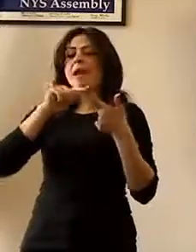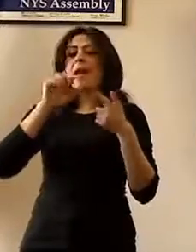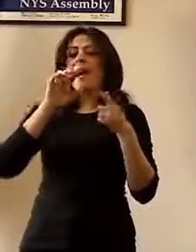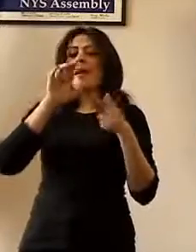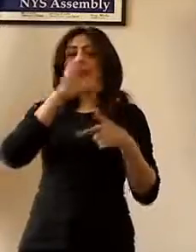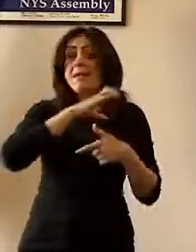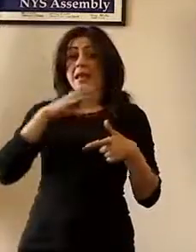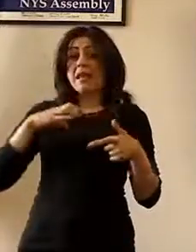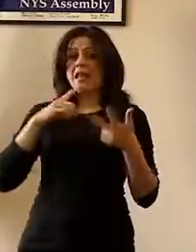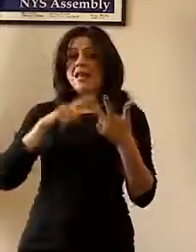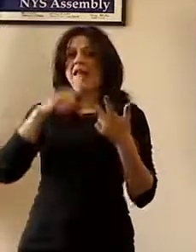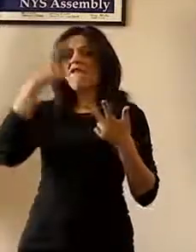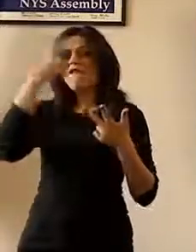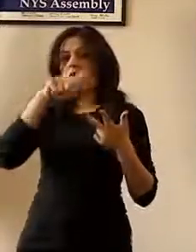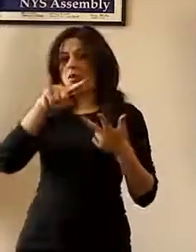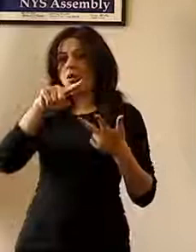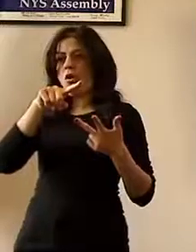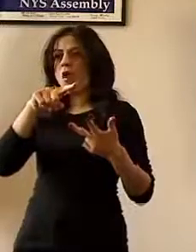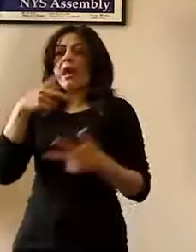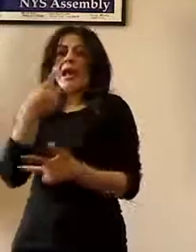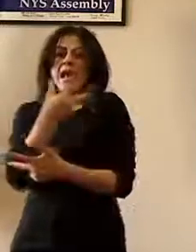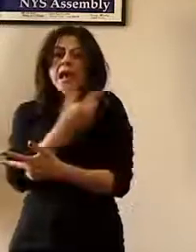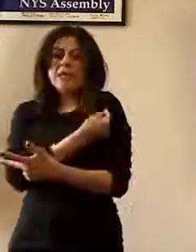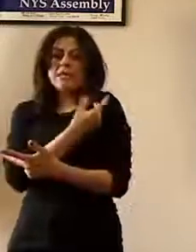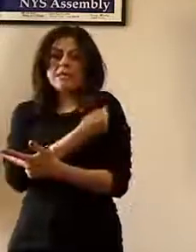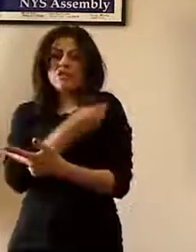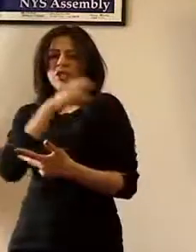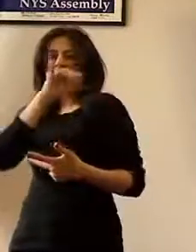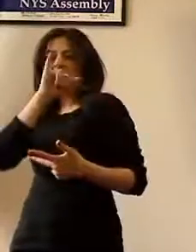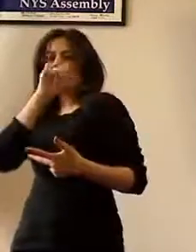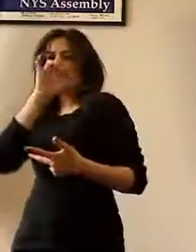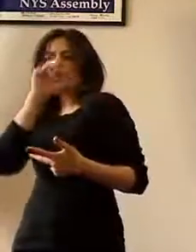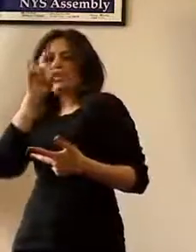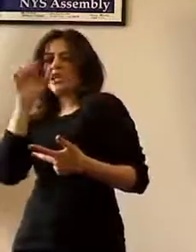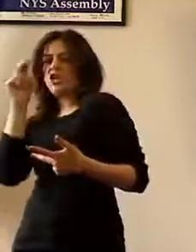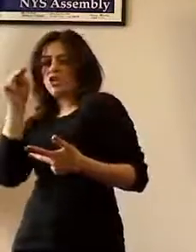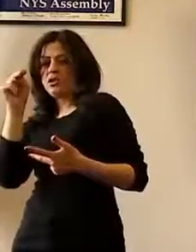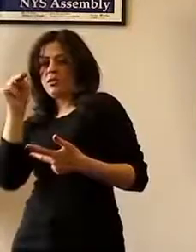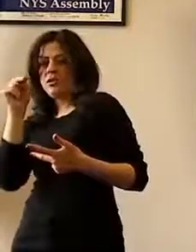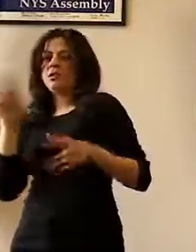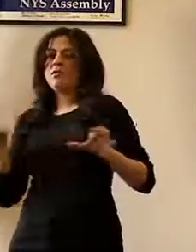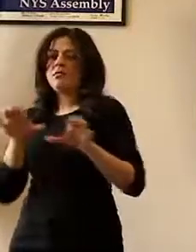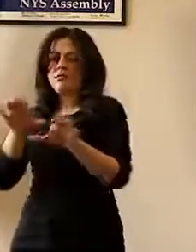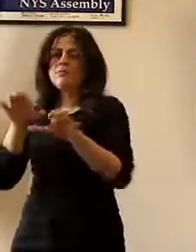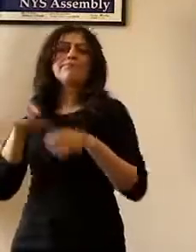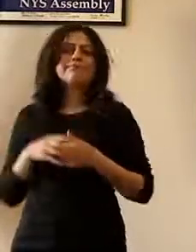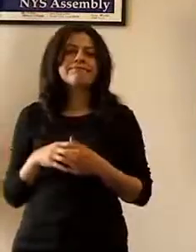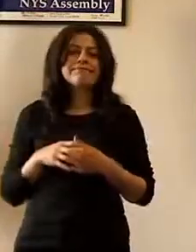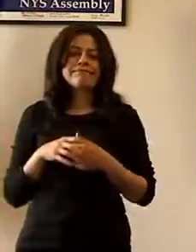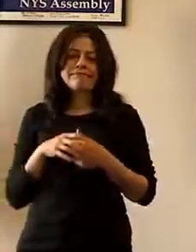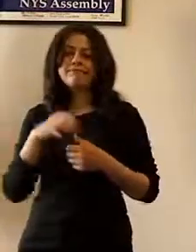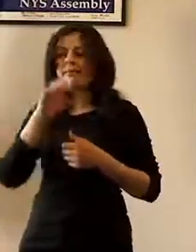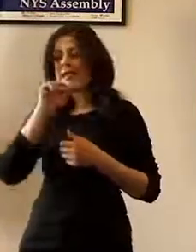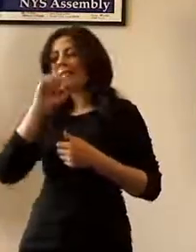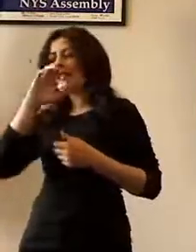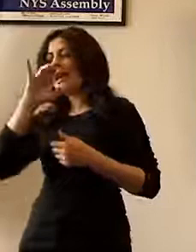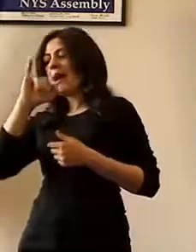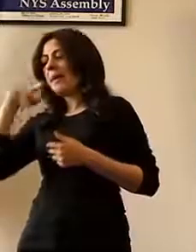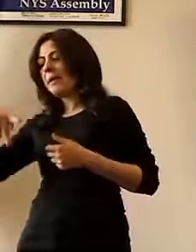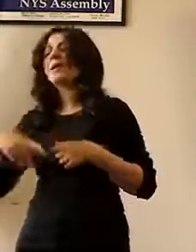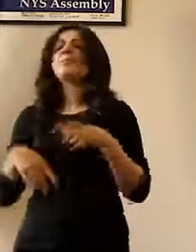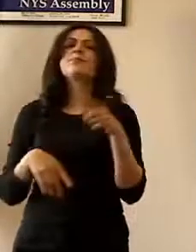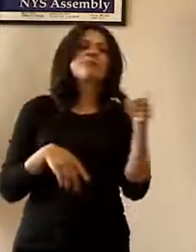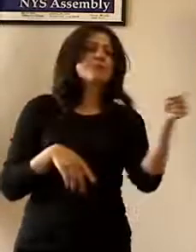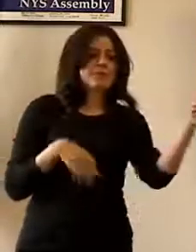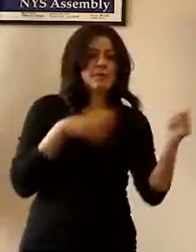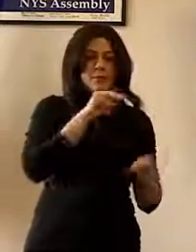have our alphabet, and we want to make sure folks know what it is. And you mentioned this. Healthcare providers are asked to report any adverse